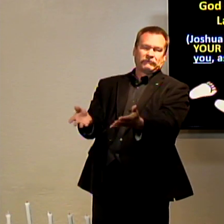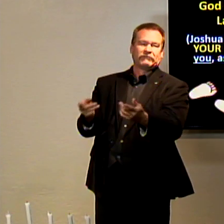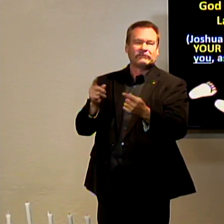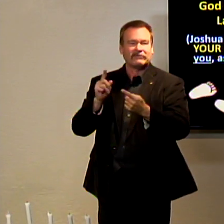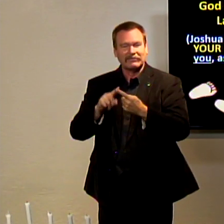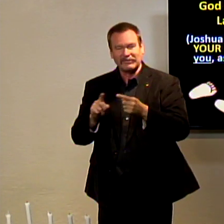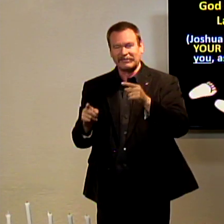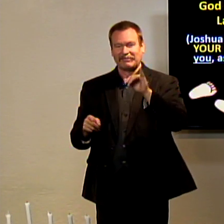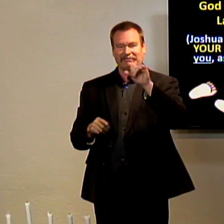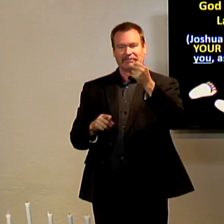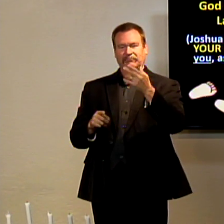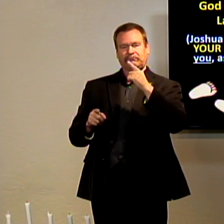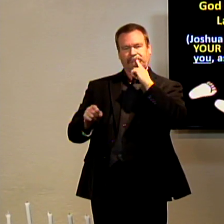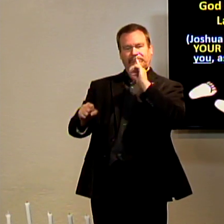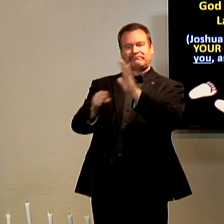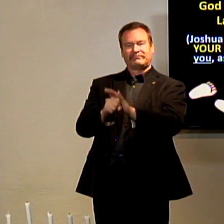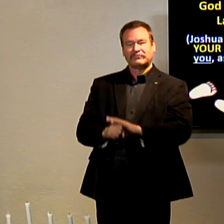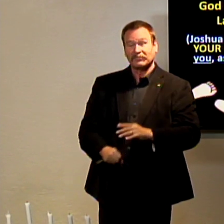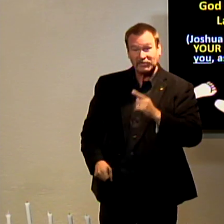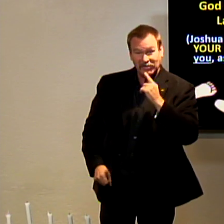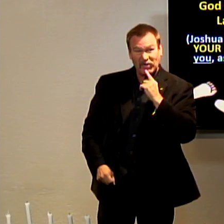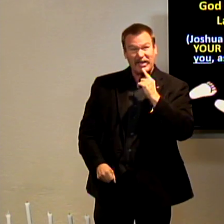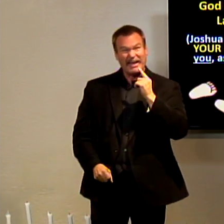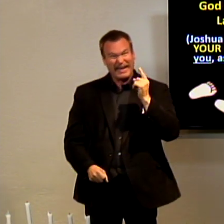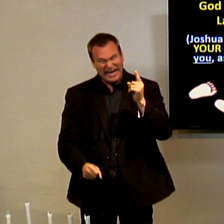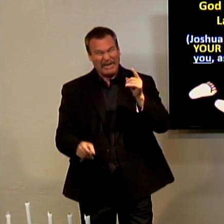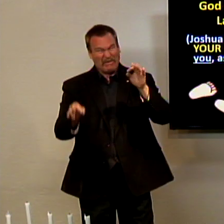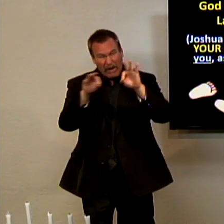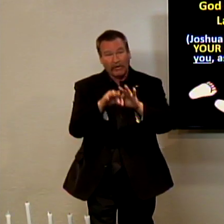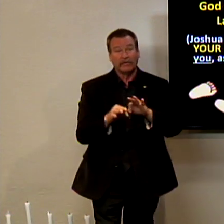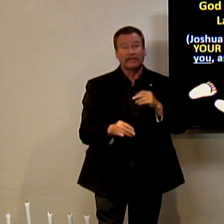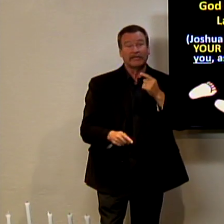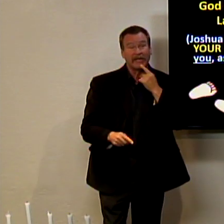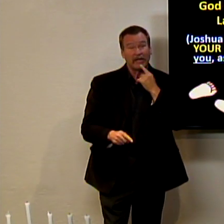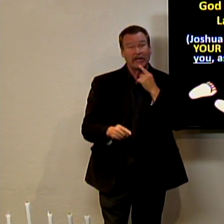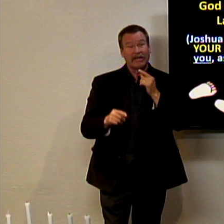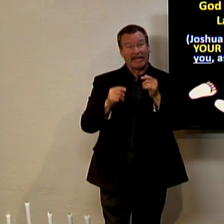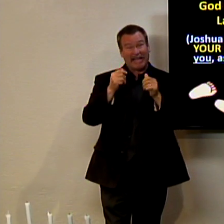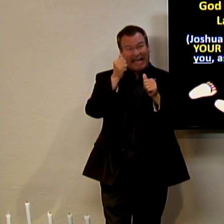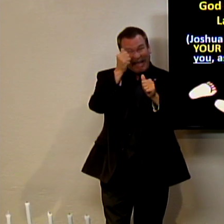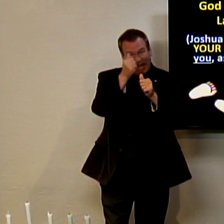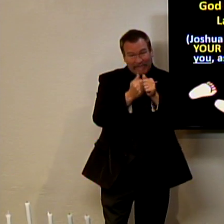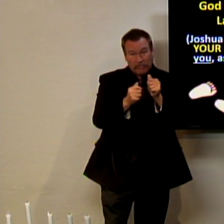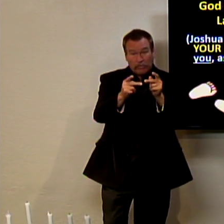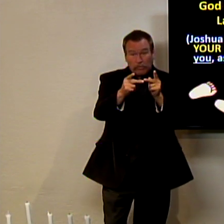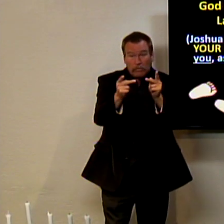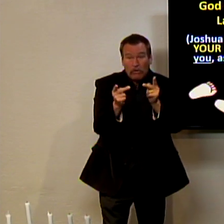Everything that they would capture would become theirs because God had given it to them through his promise of the ages.